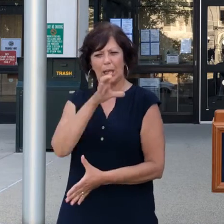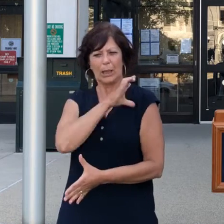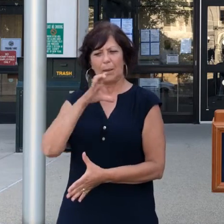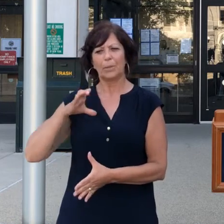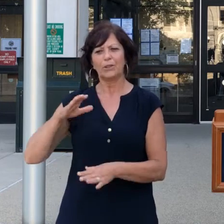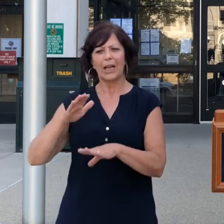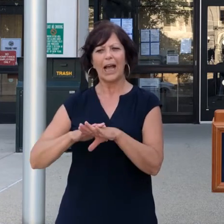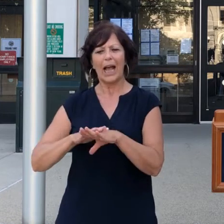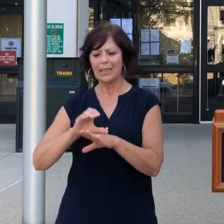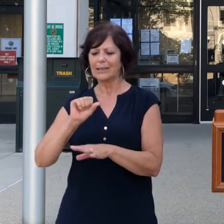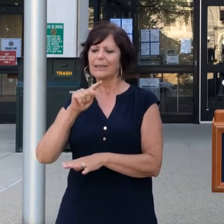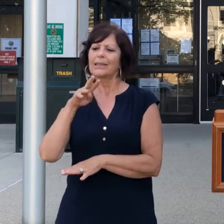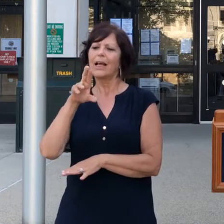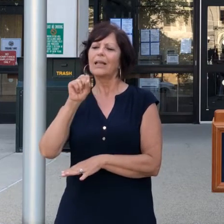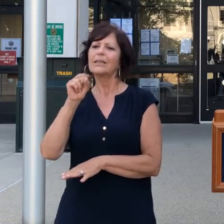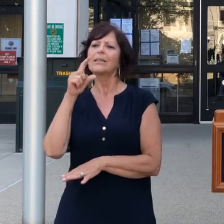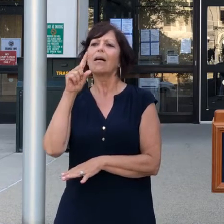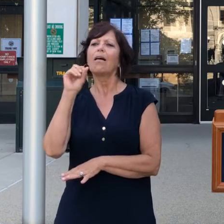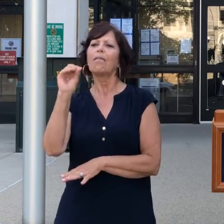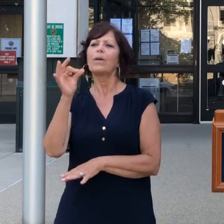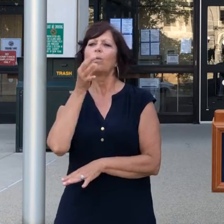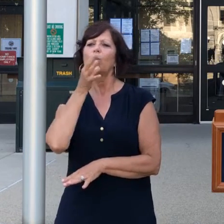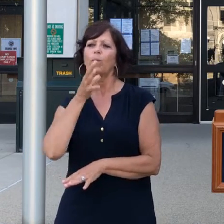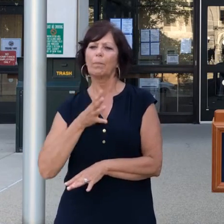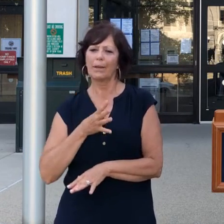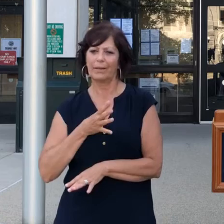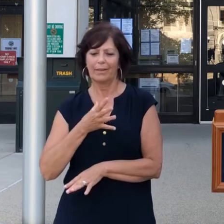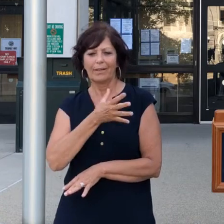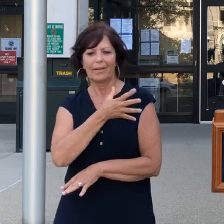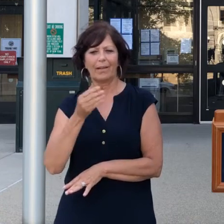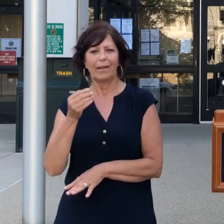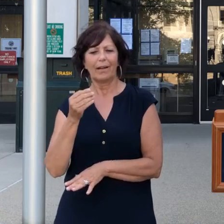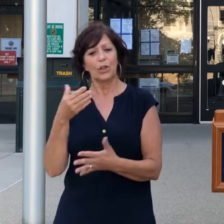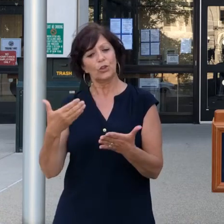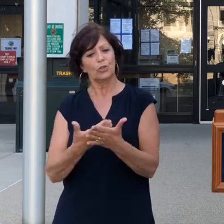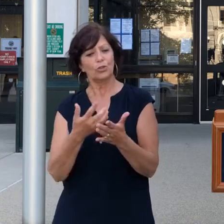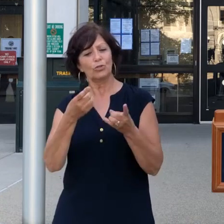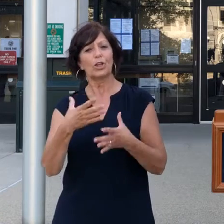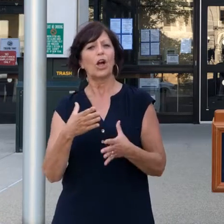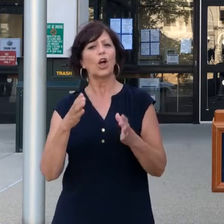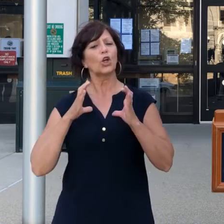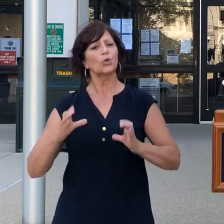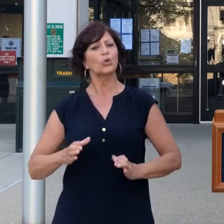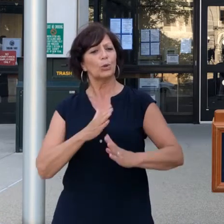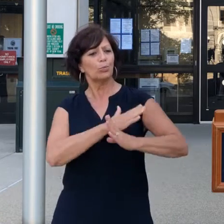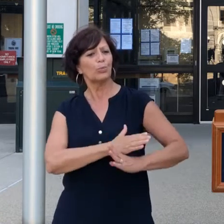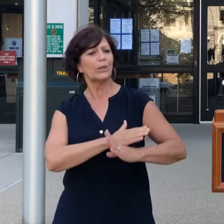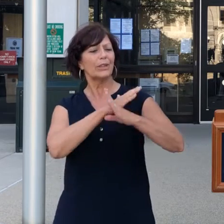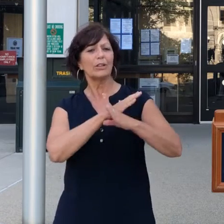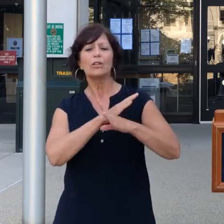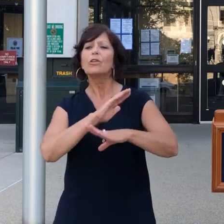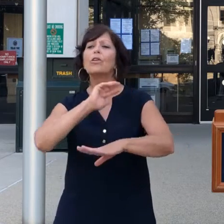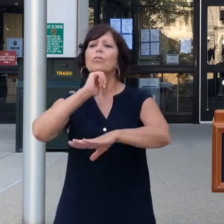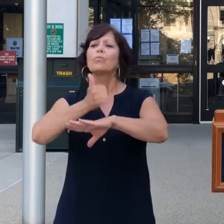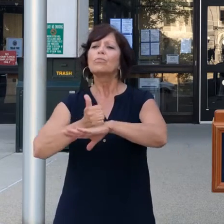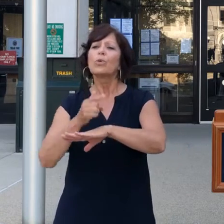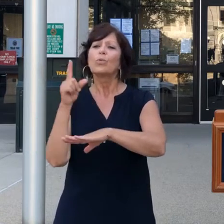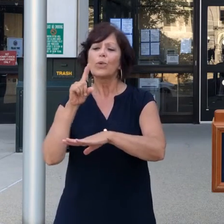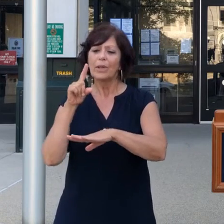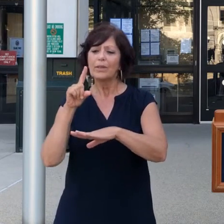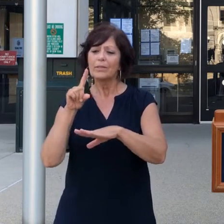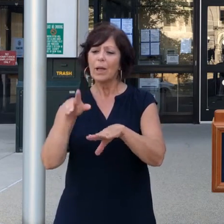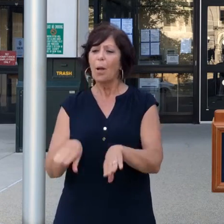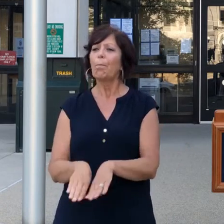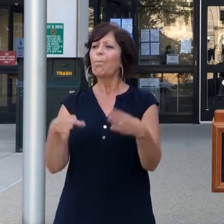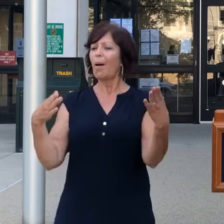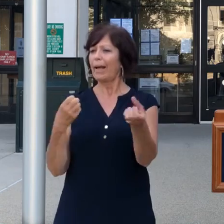Status of Women, as well as our new Director of the Office of the Consumer Protection, which is located in the Department of Public